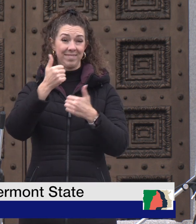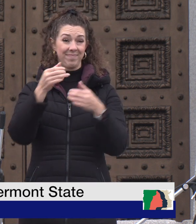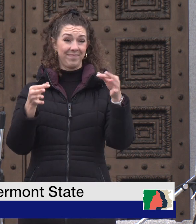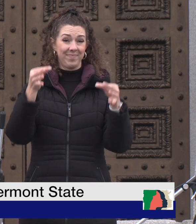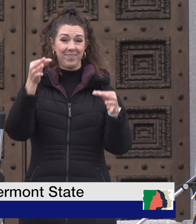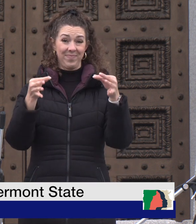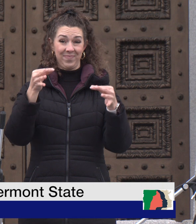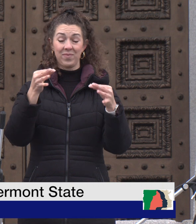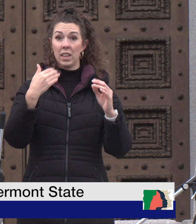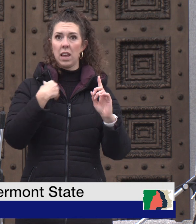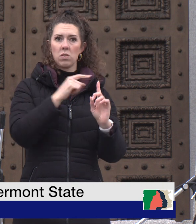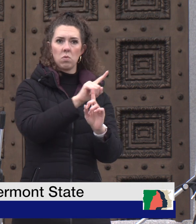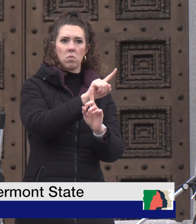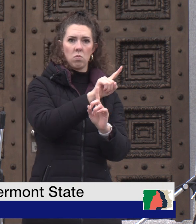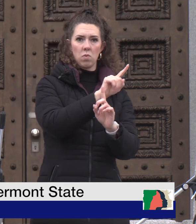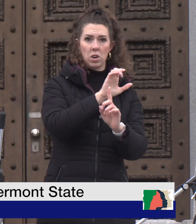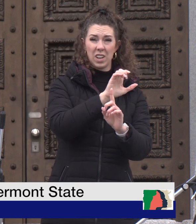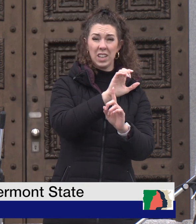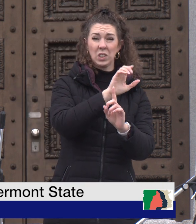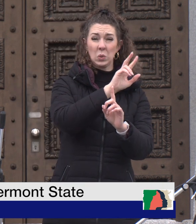the